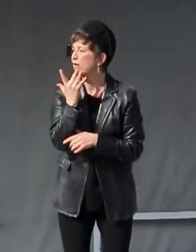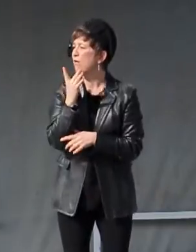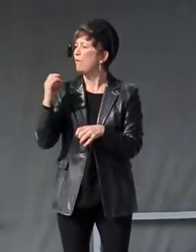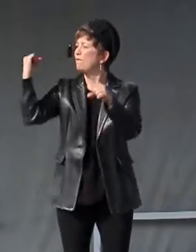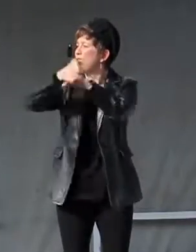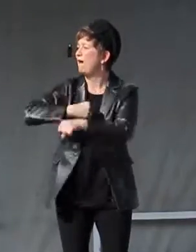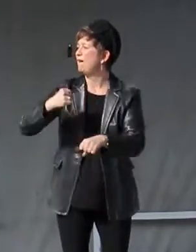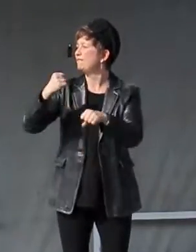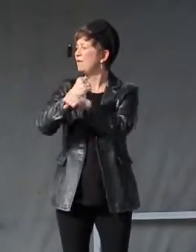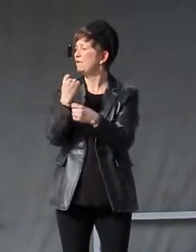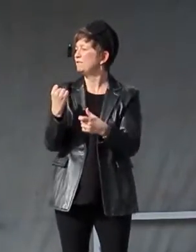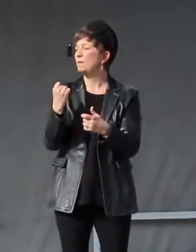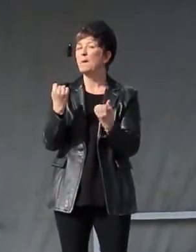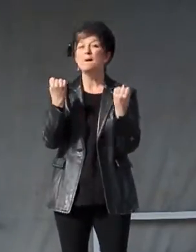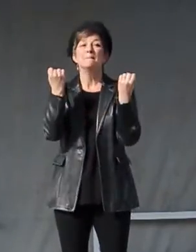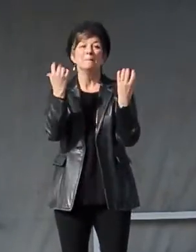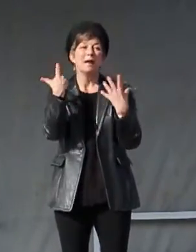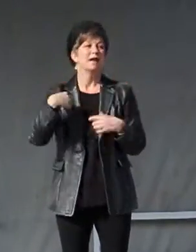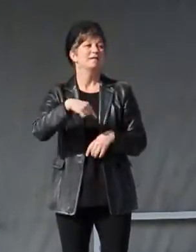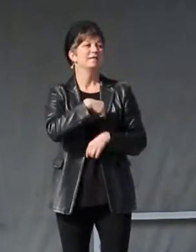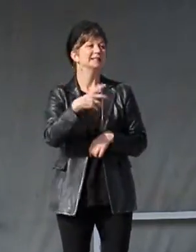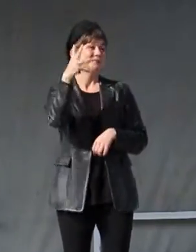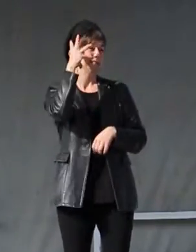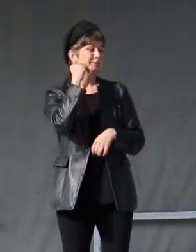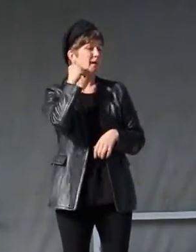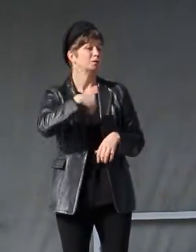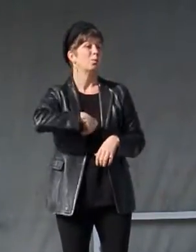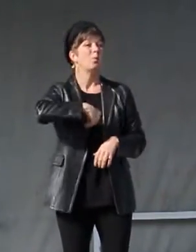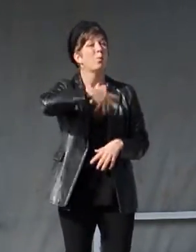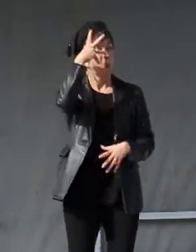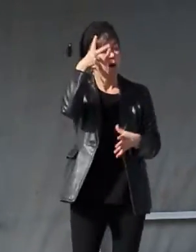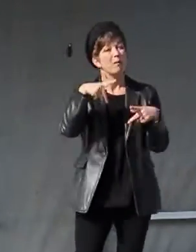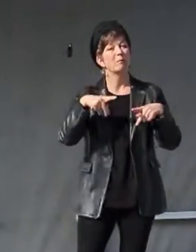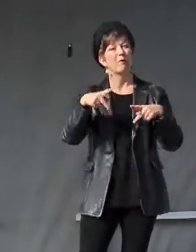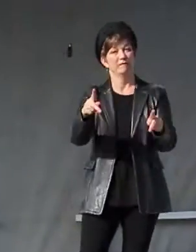when many of us were experiencing white privilege.